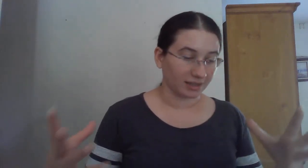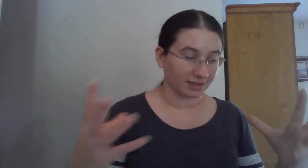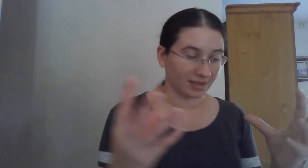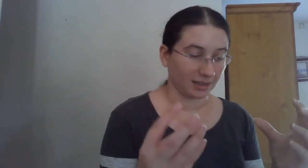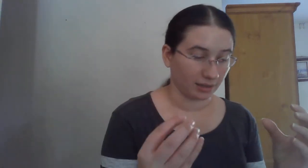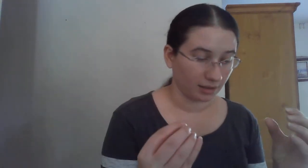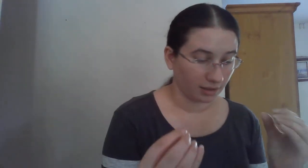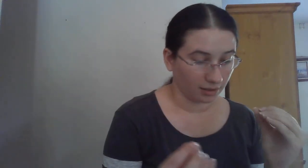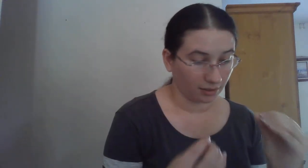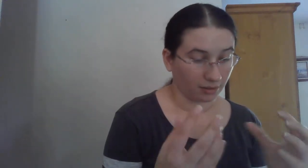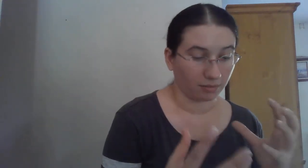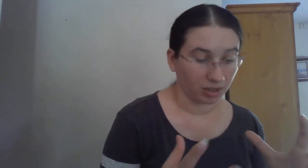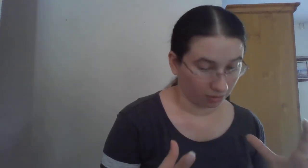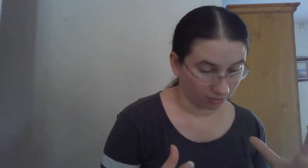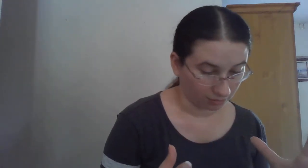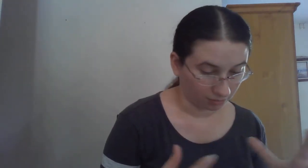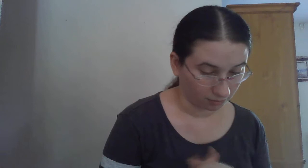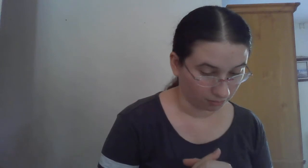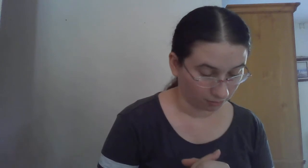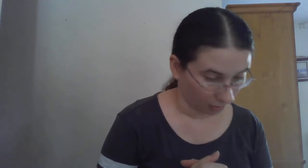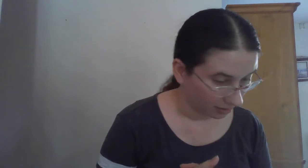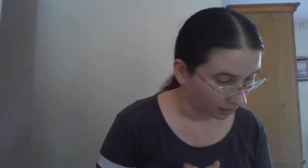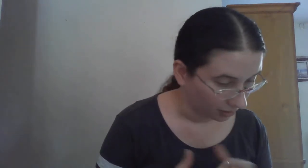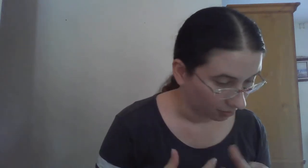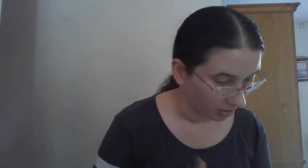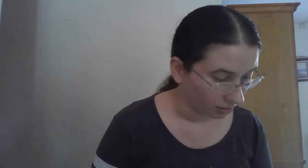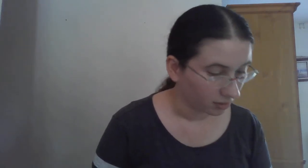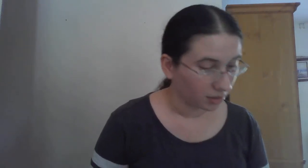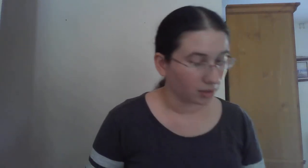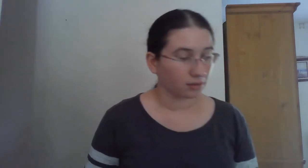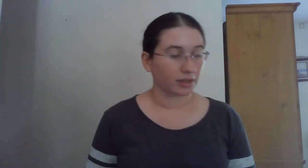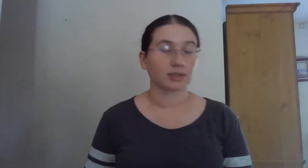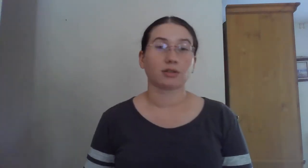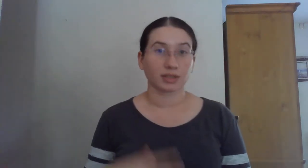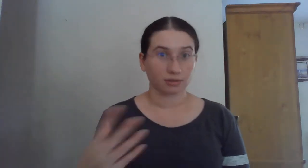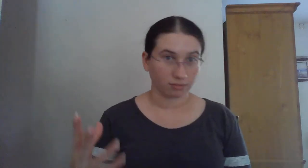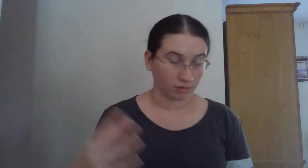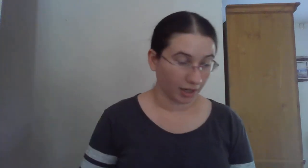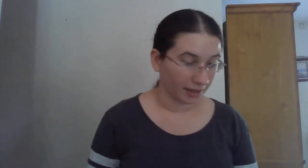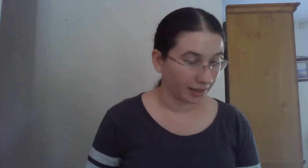is in the middle, right? In the middle. Right, so let's try it again.